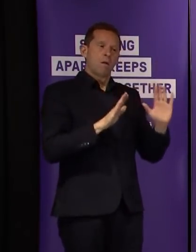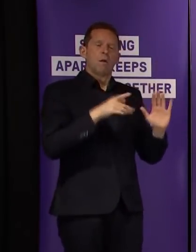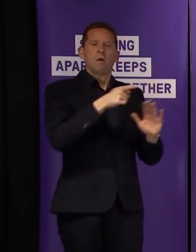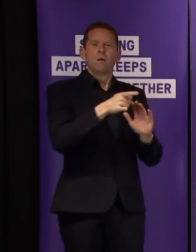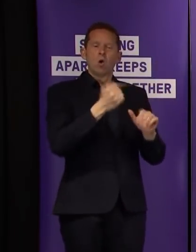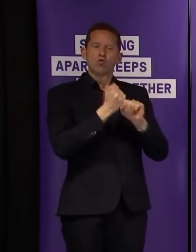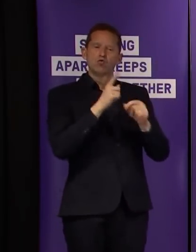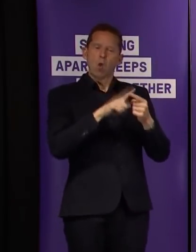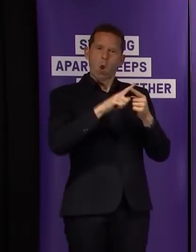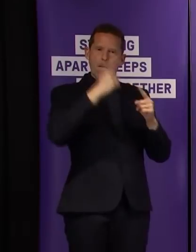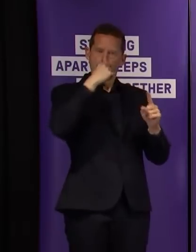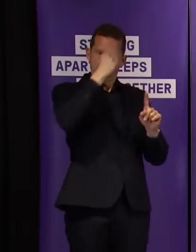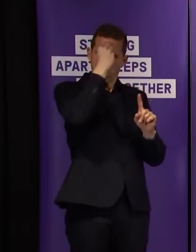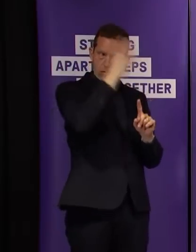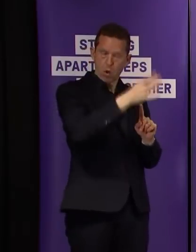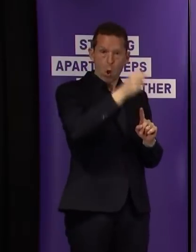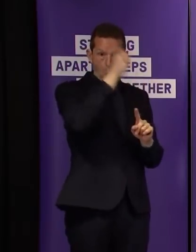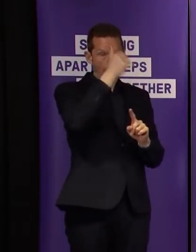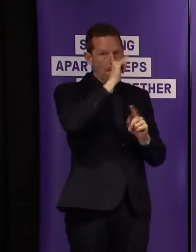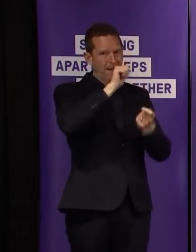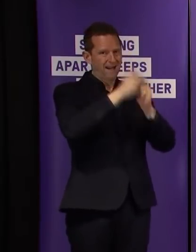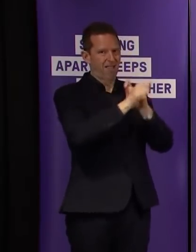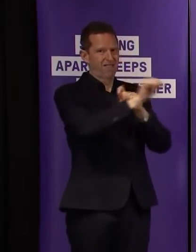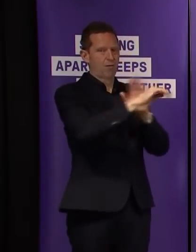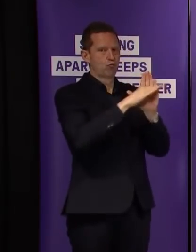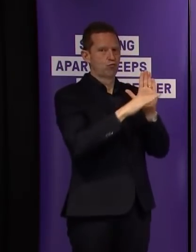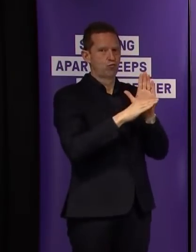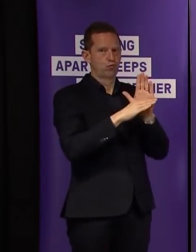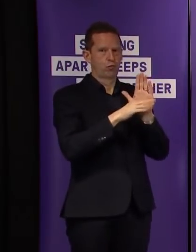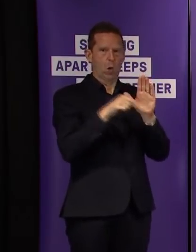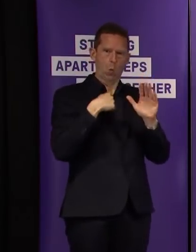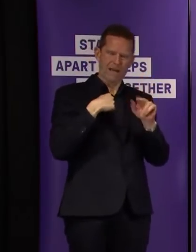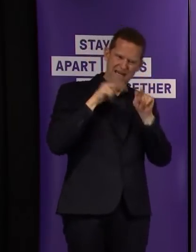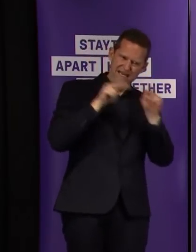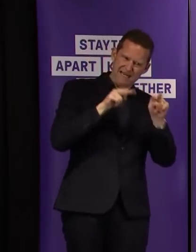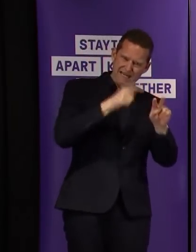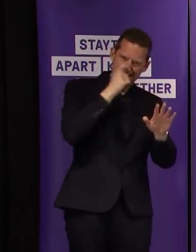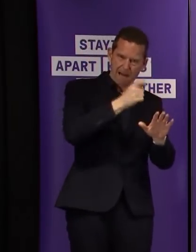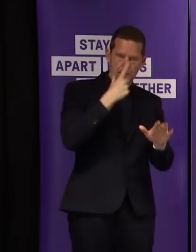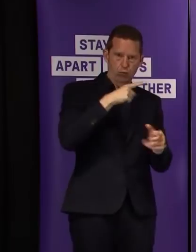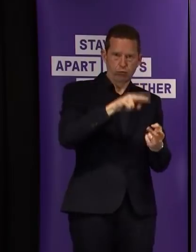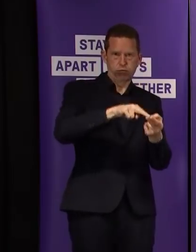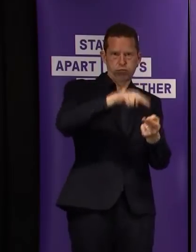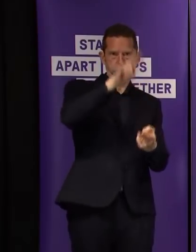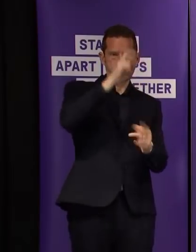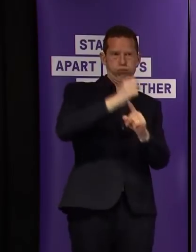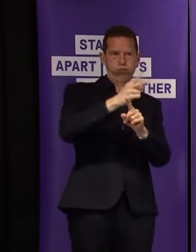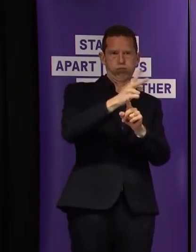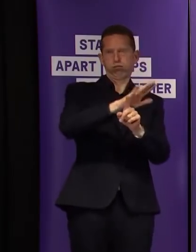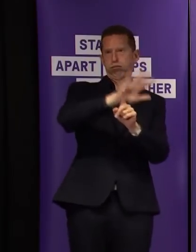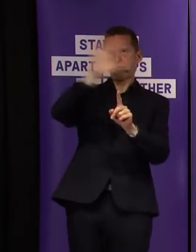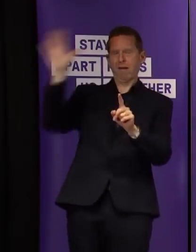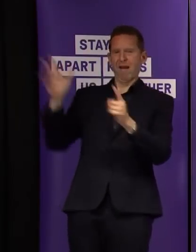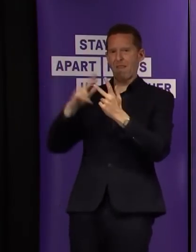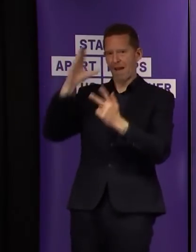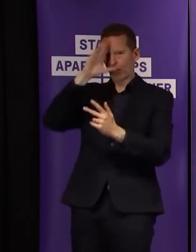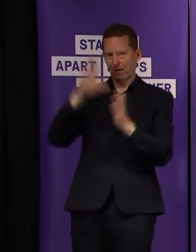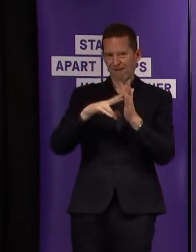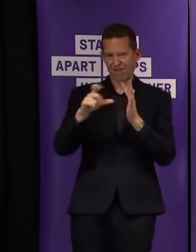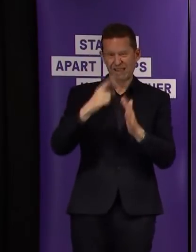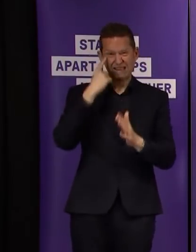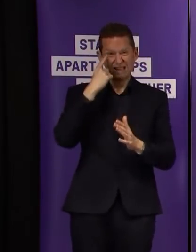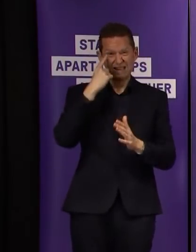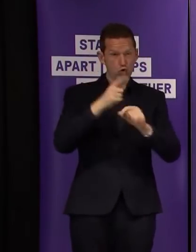some warning, of the following. Geelong's on close watch. We have got more cases there than other parts of regional Victoria, and we've seen